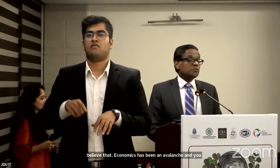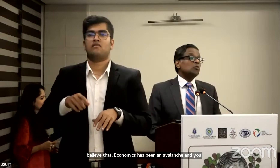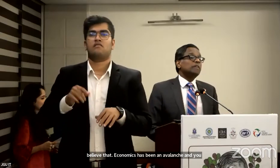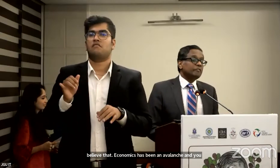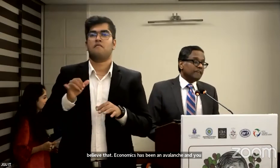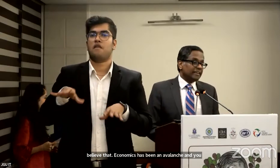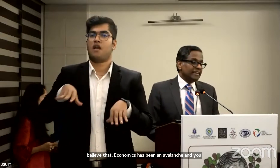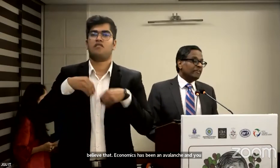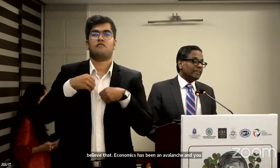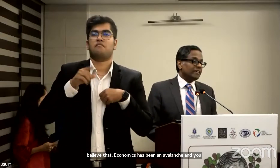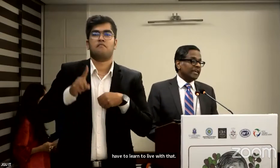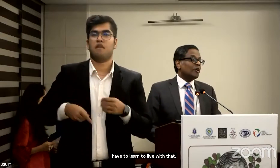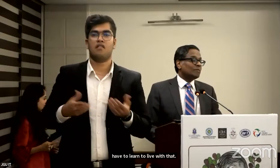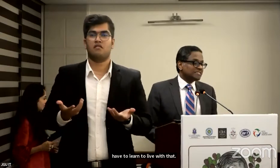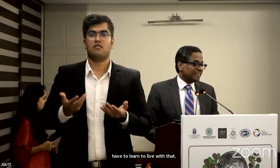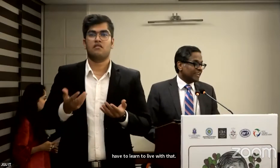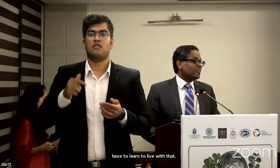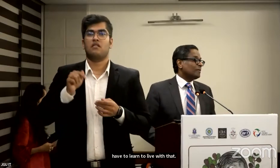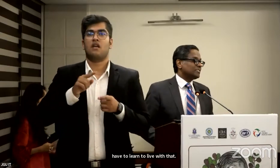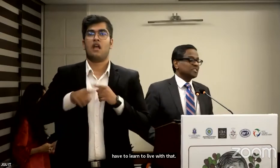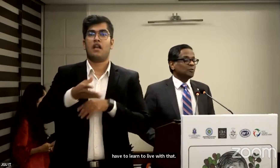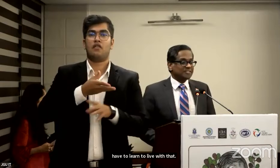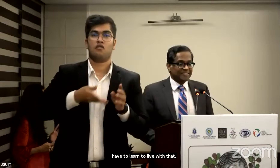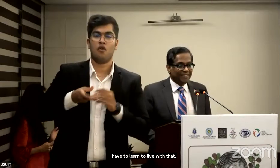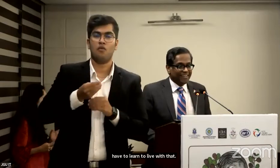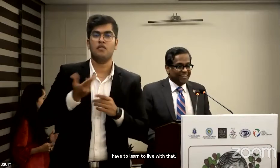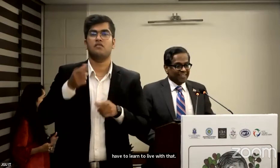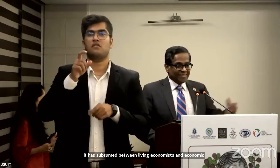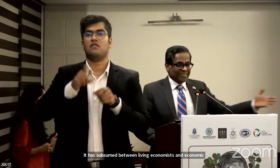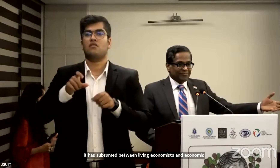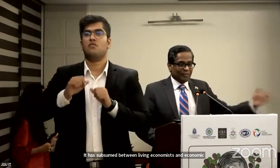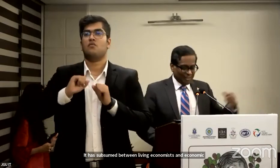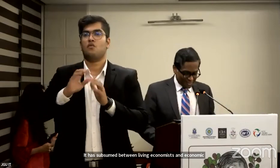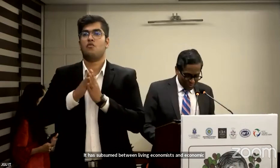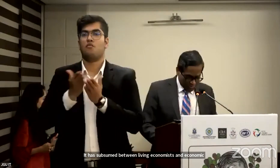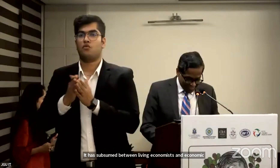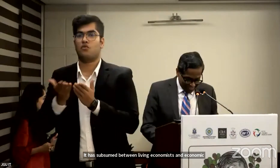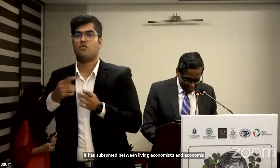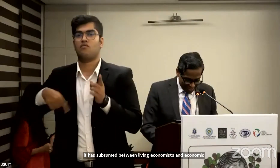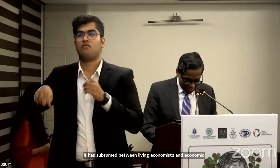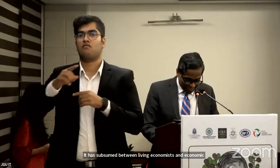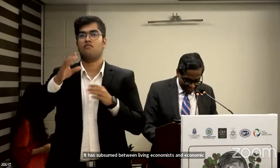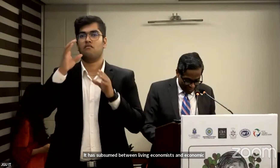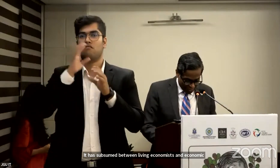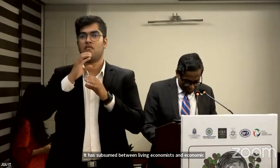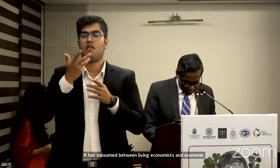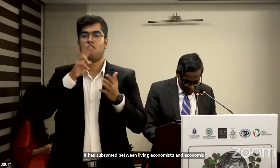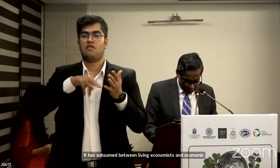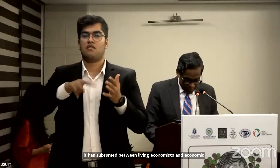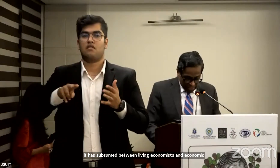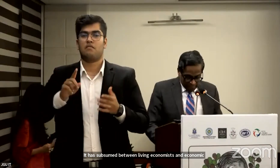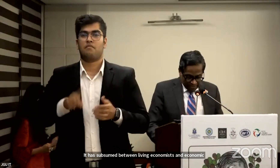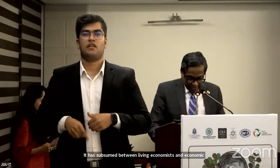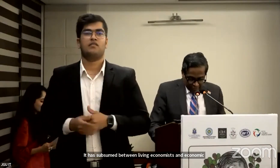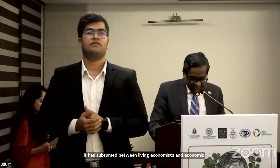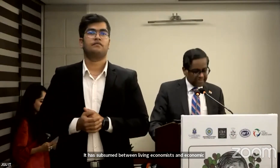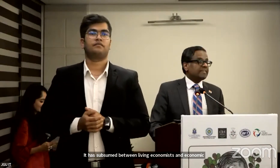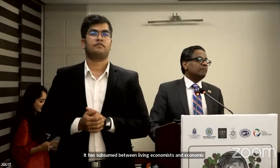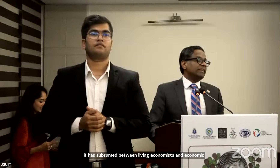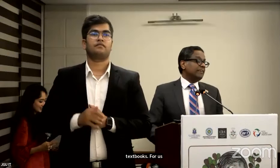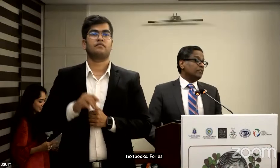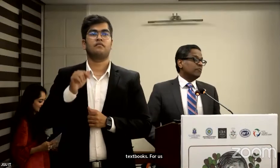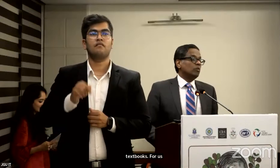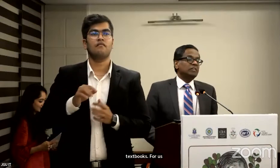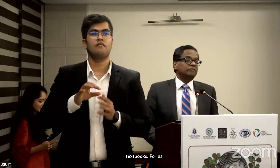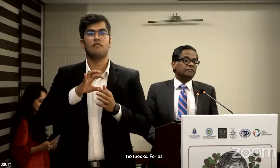has subsumed everything, leaving economists and economic textbooks for us to read or refer to. But the fact is